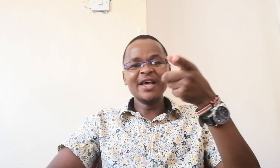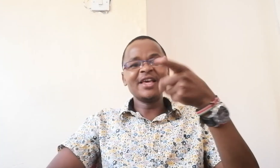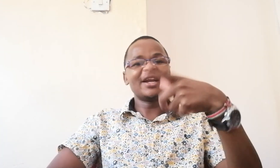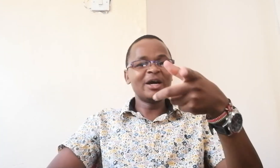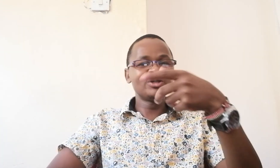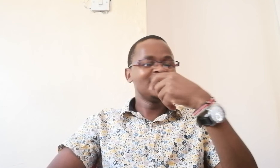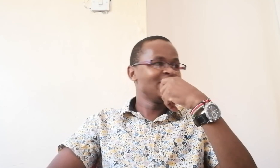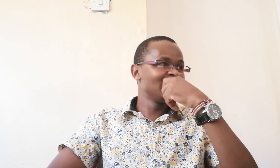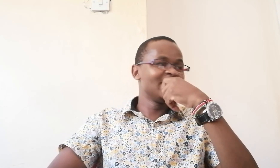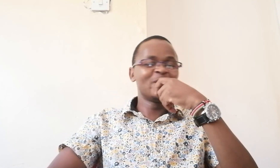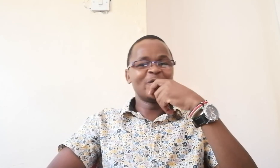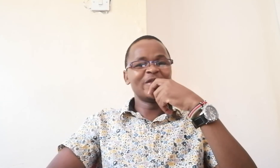are doubting